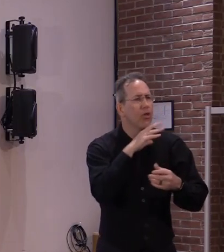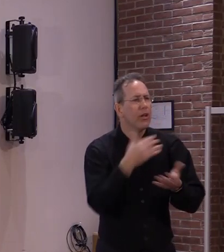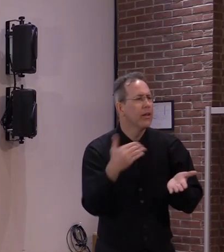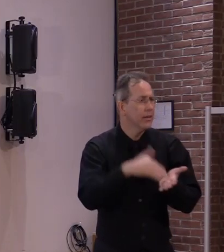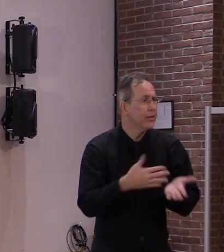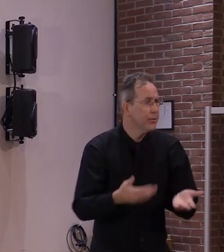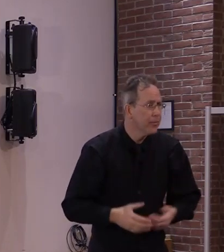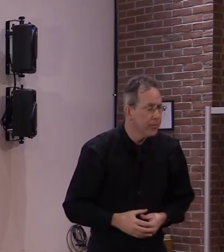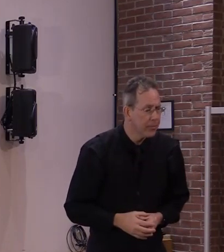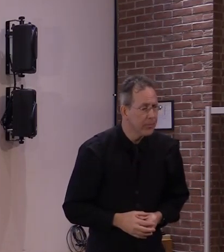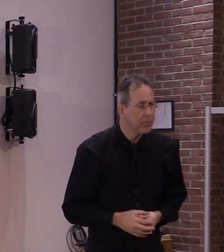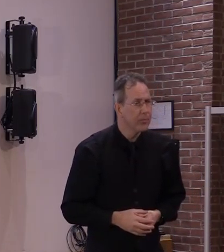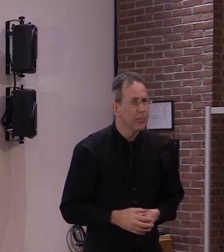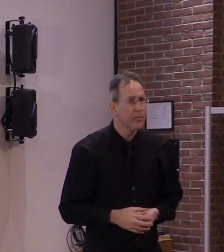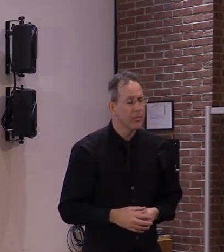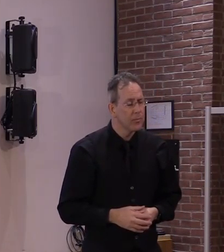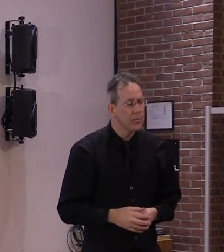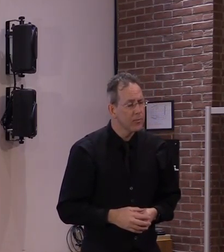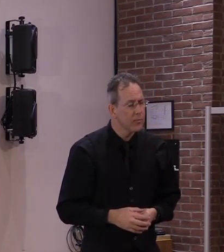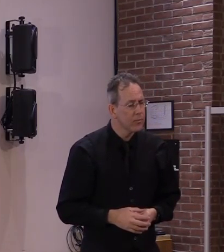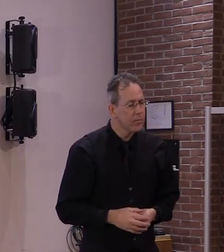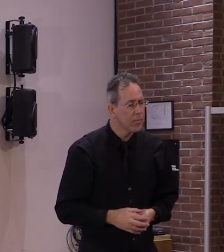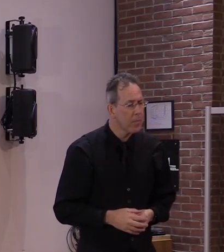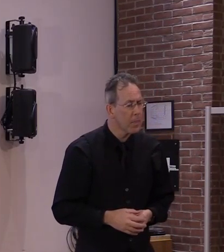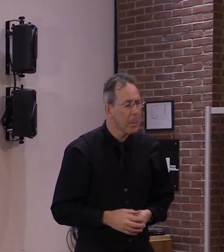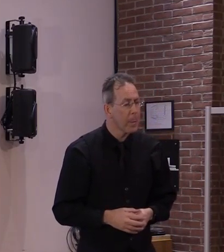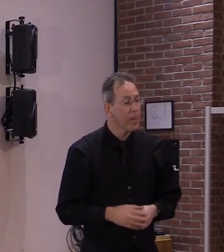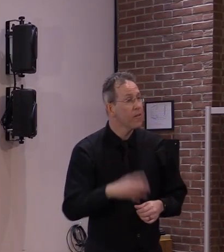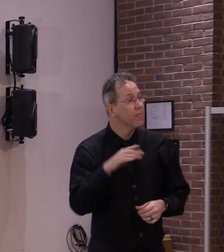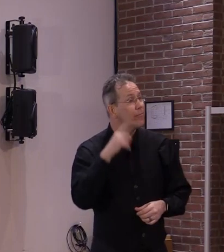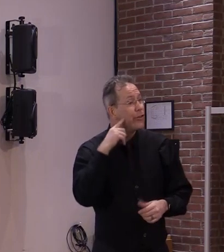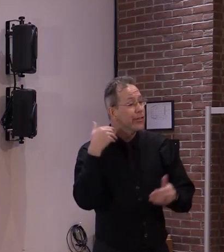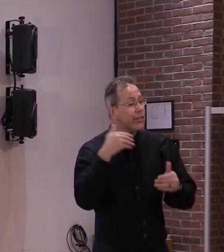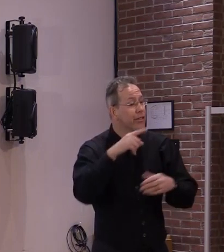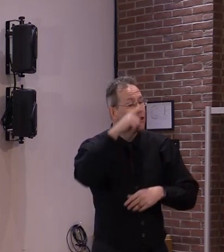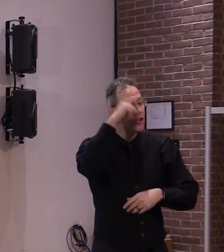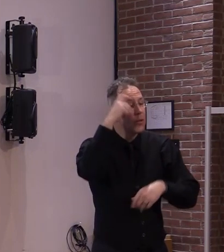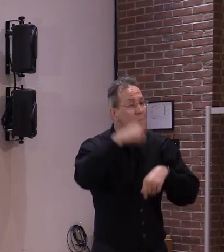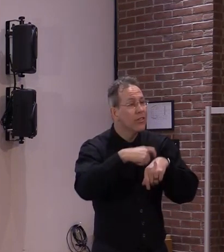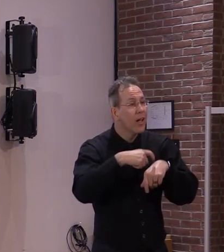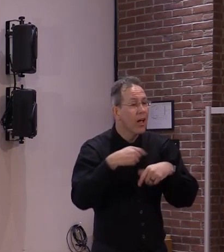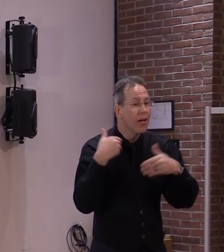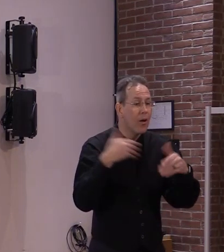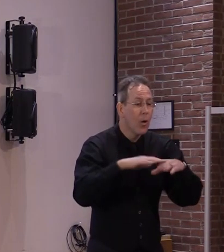bottled water. Is there no workaround to use bottled water, and or is there a way to